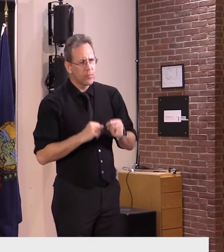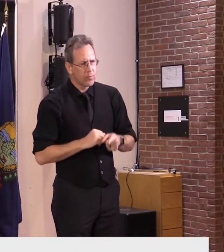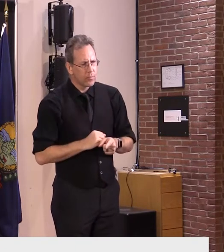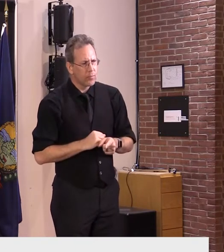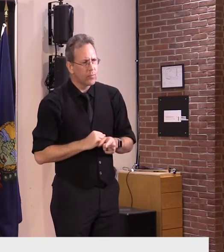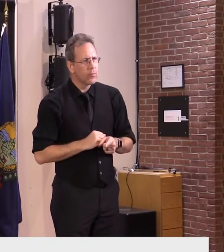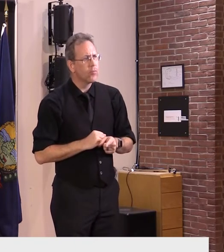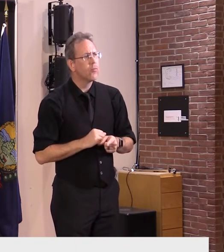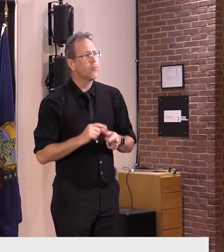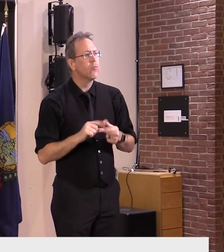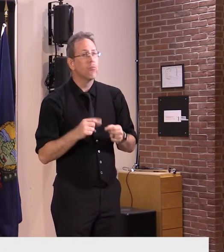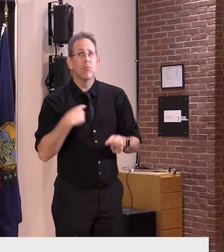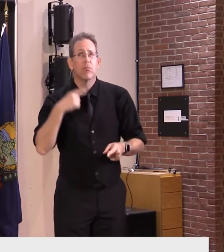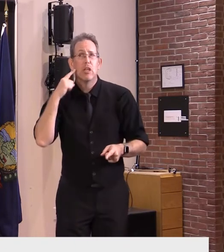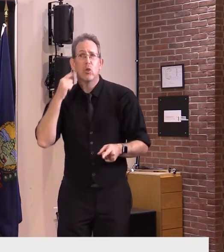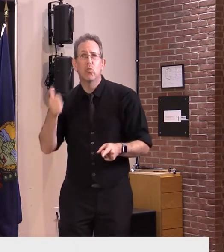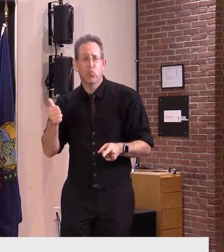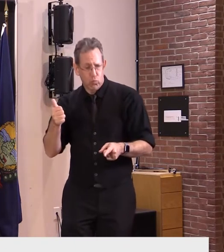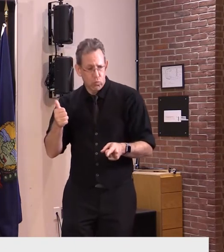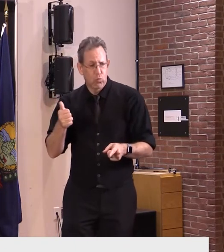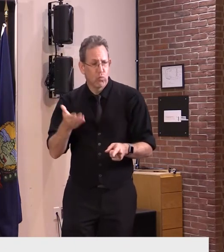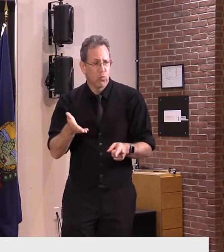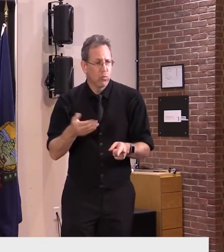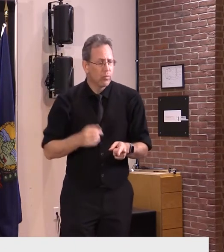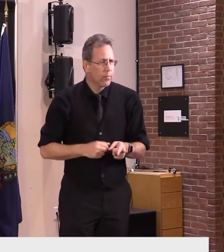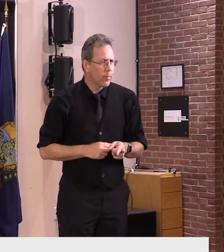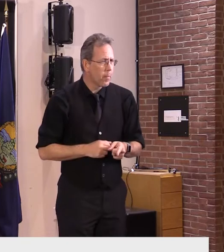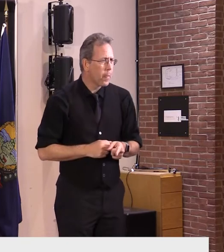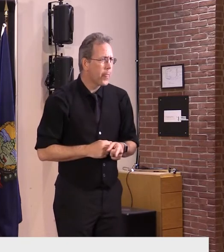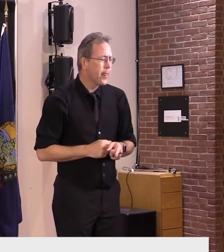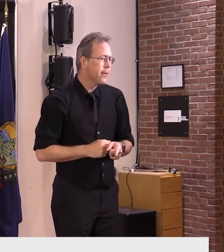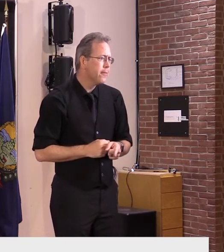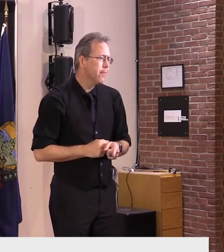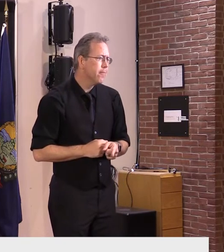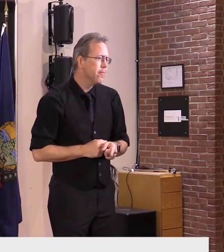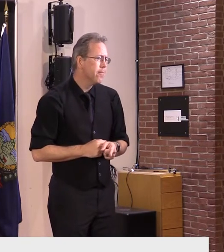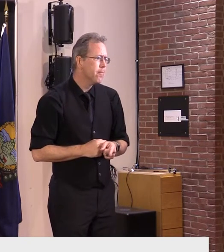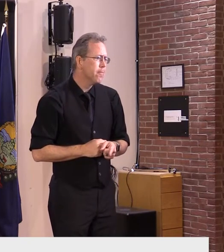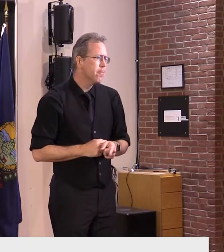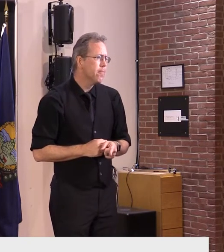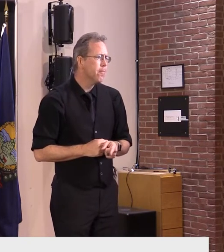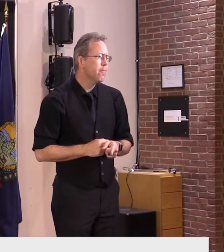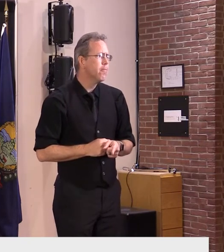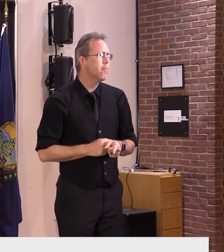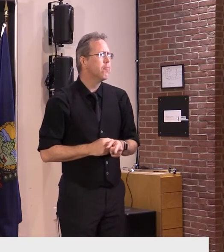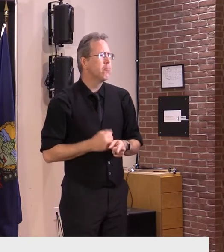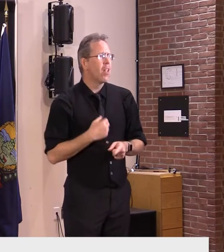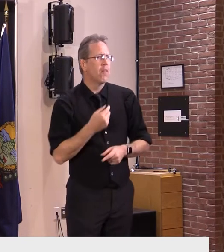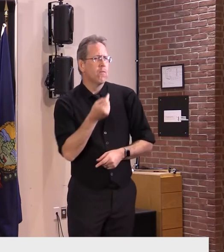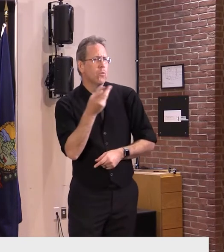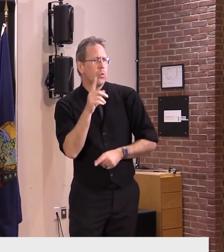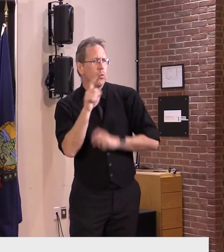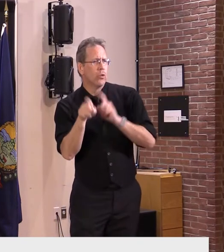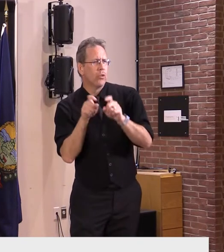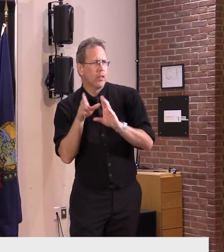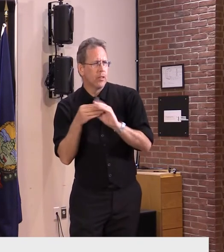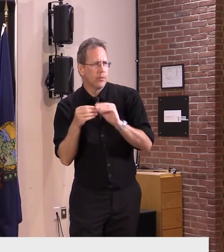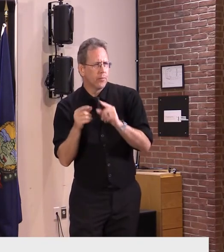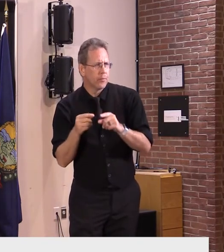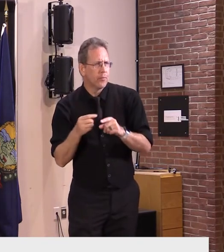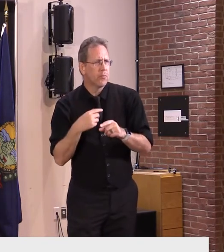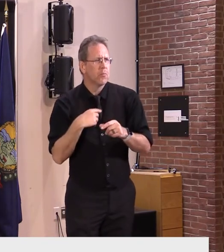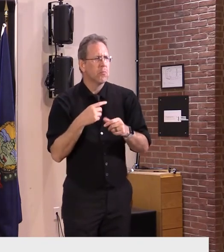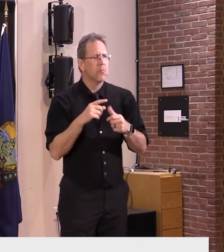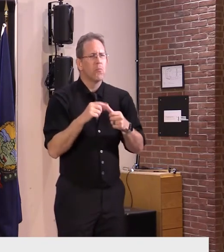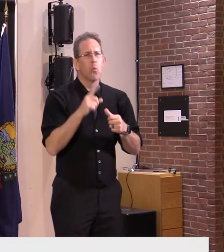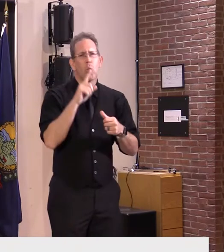Governor, can you hear me okay? I can. Great. I have a couple questions for you and then just one short one for Dr.